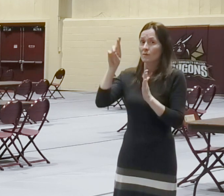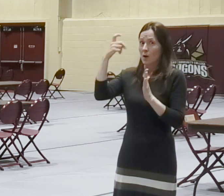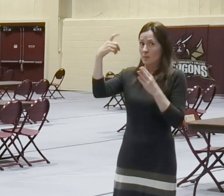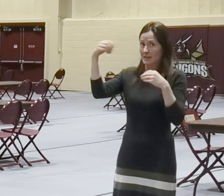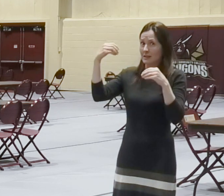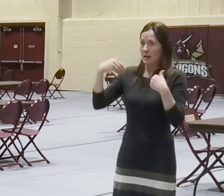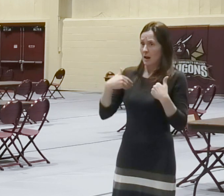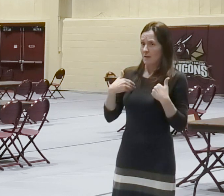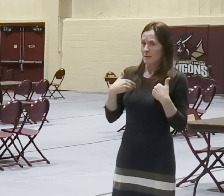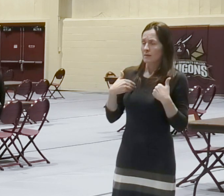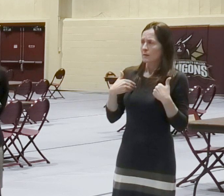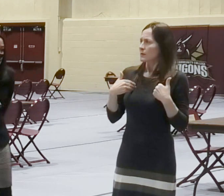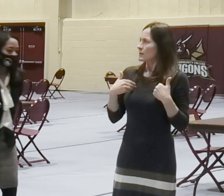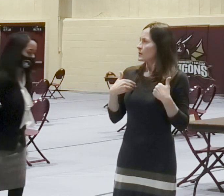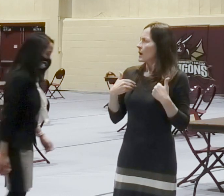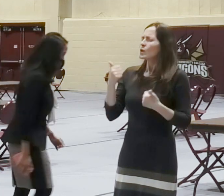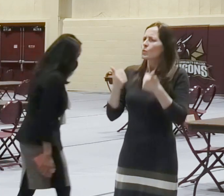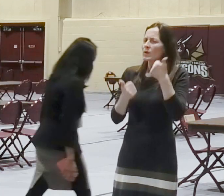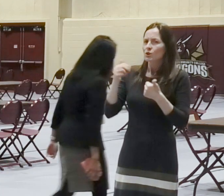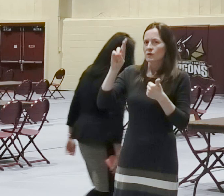which pharmacies.